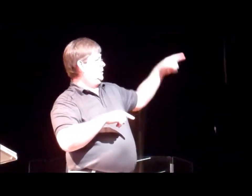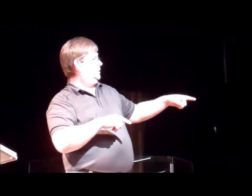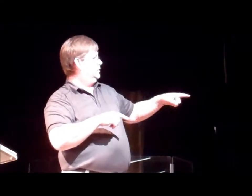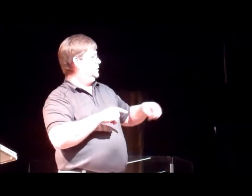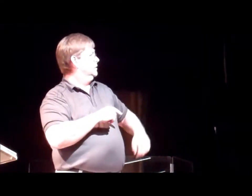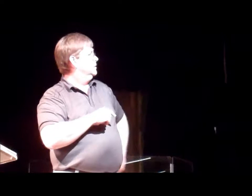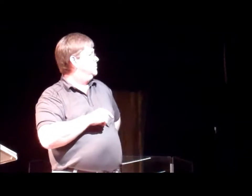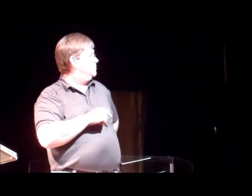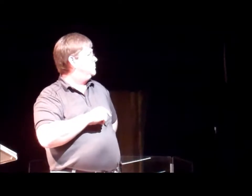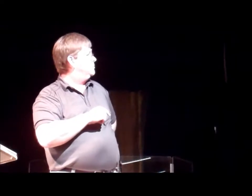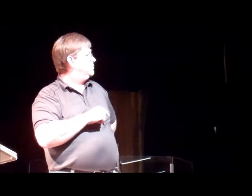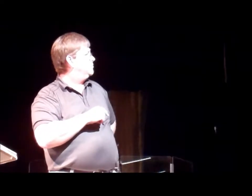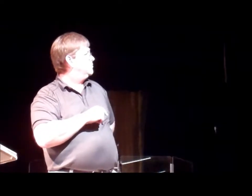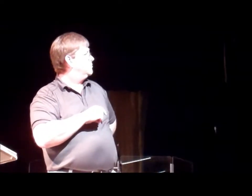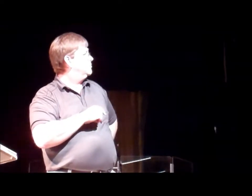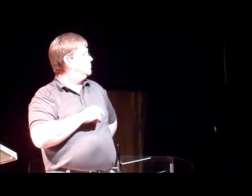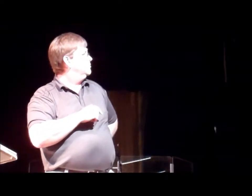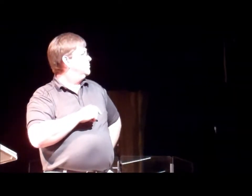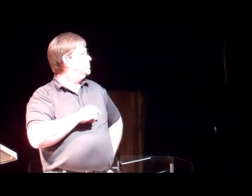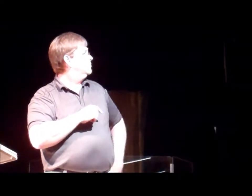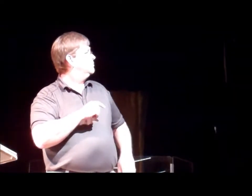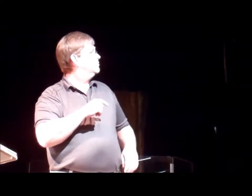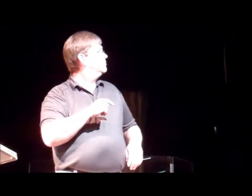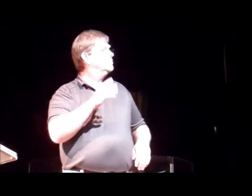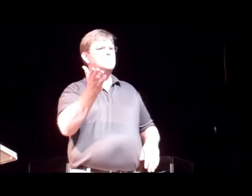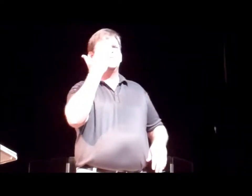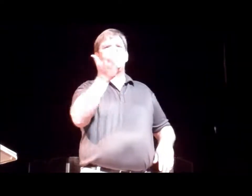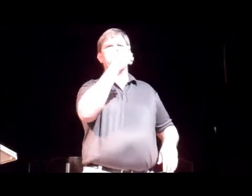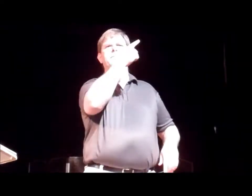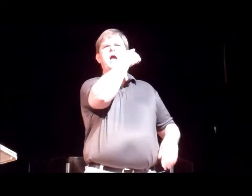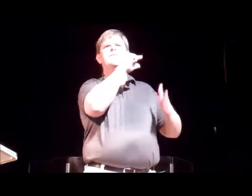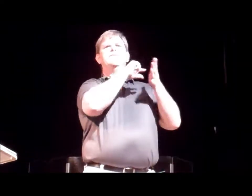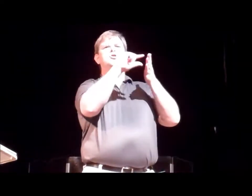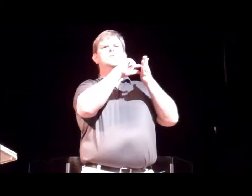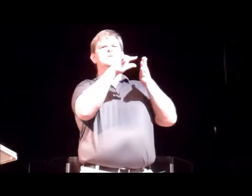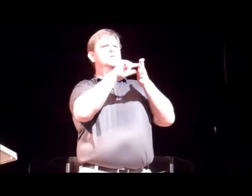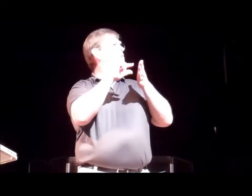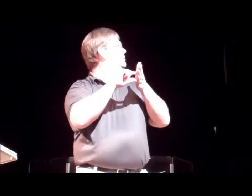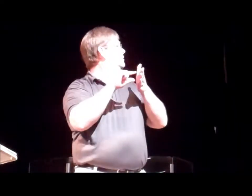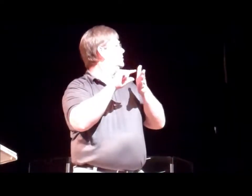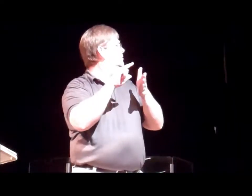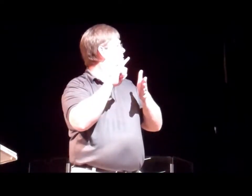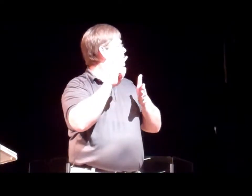on the slide. Get some bullets here for you to read. Go back to the verse, please.